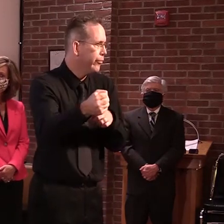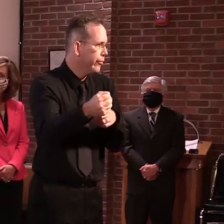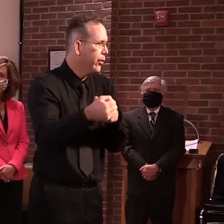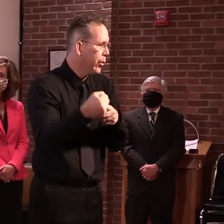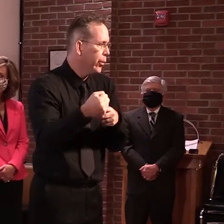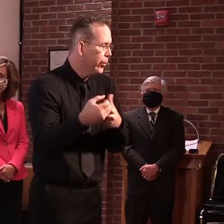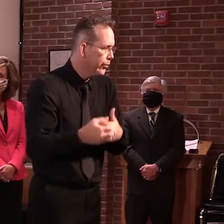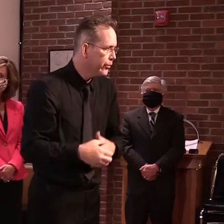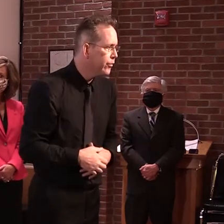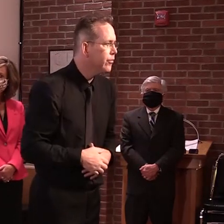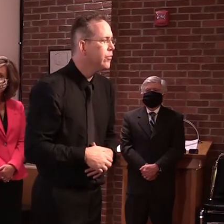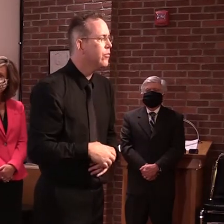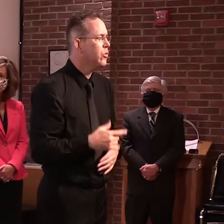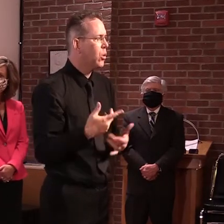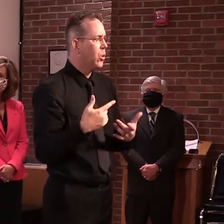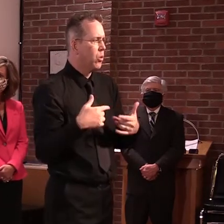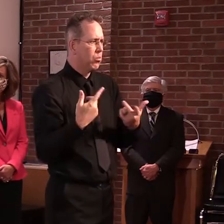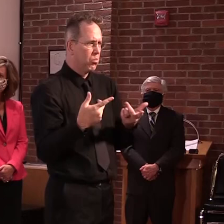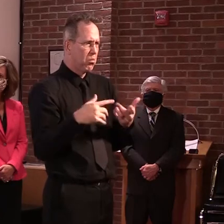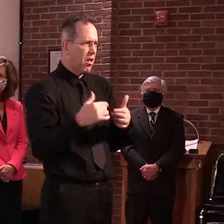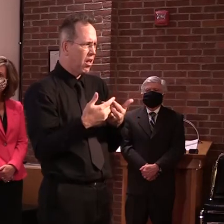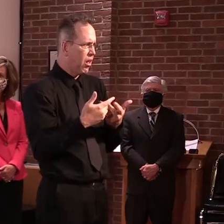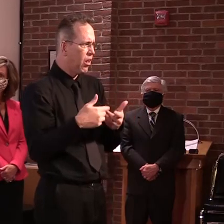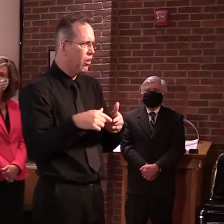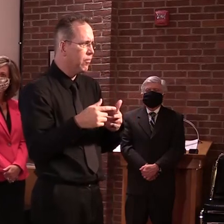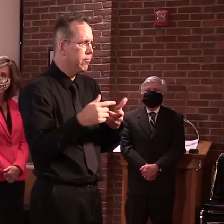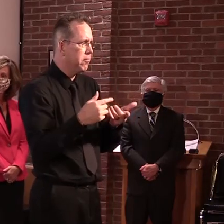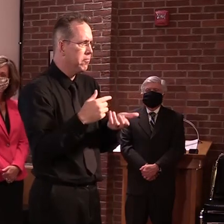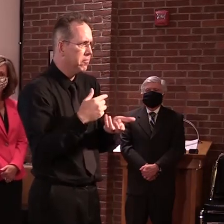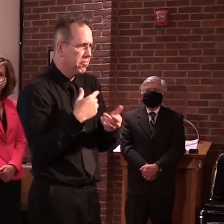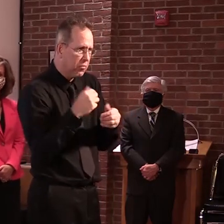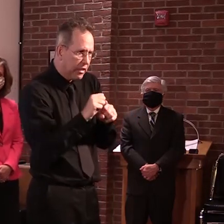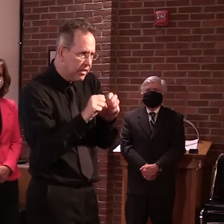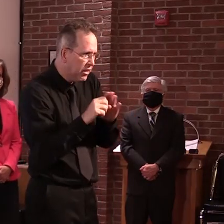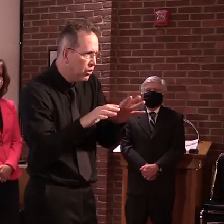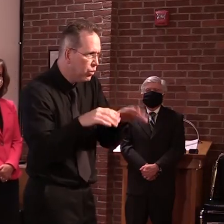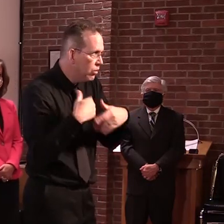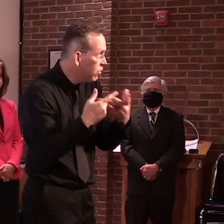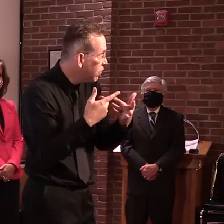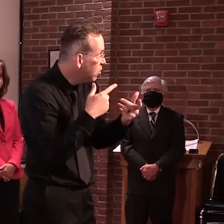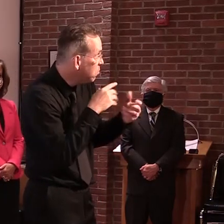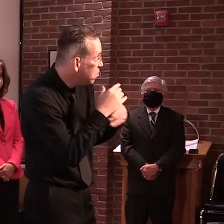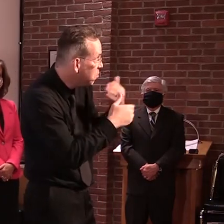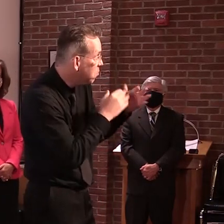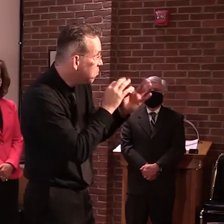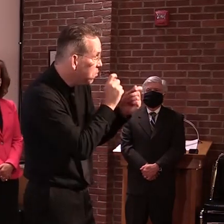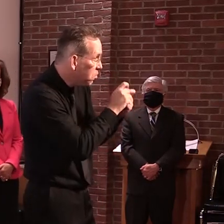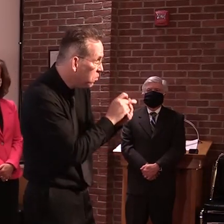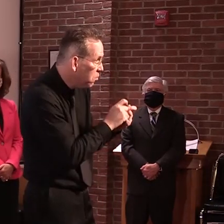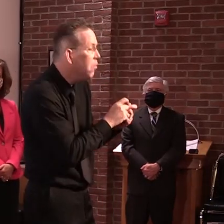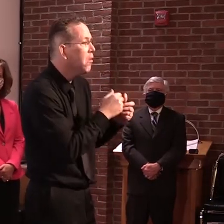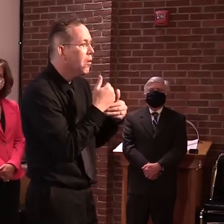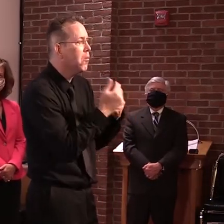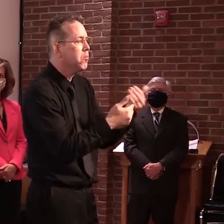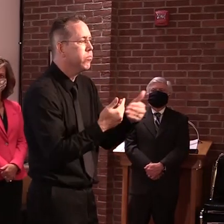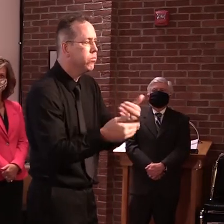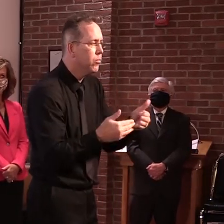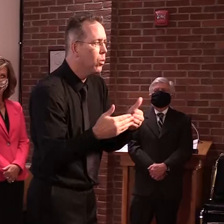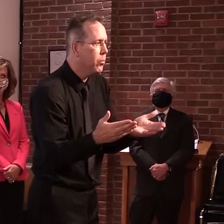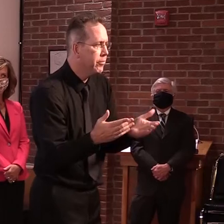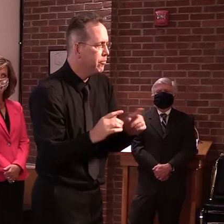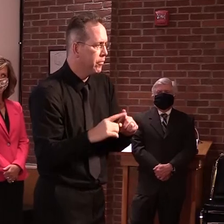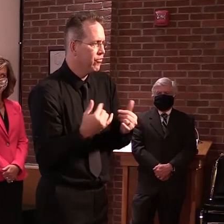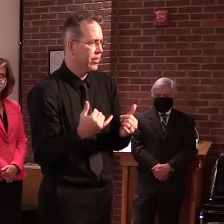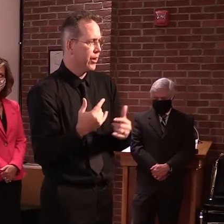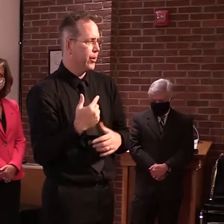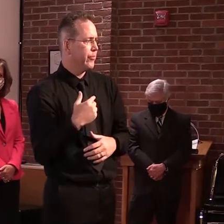we've got a number of questions since we asked that question. We need to get the details of it. Obviously, we'll be taking care of that. I don't know what the furlough would